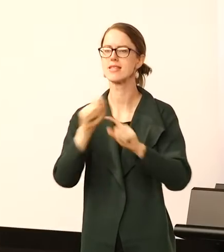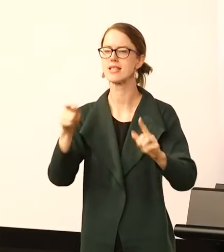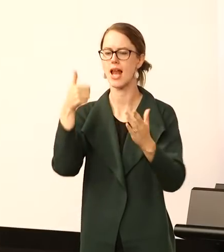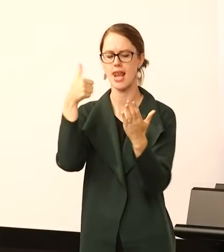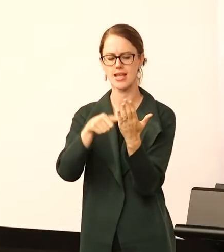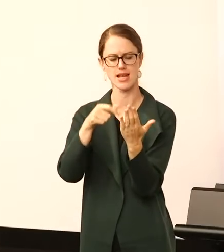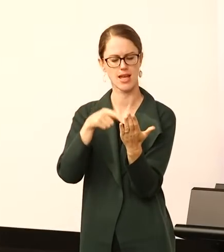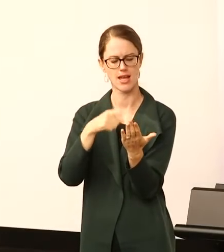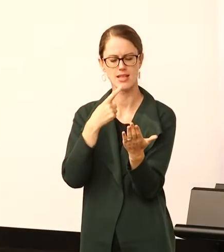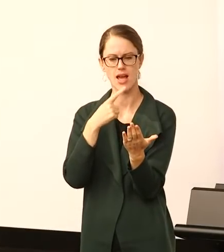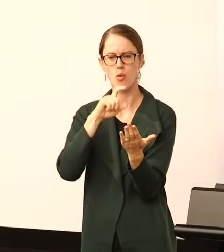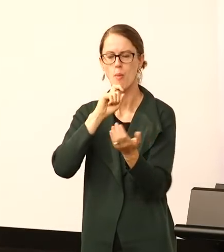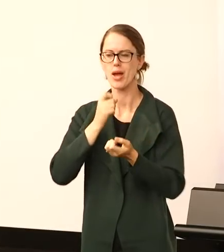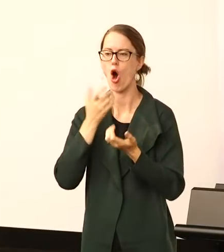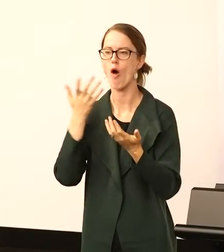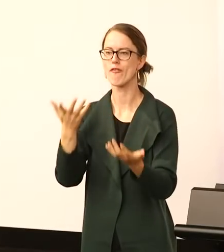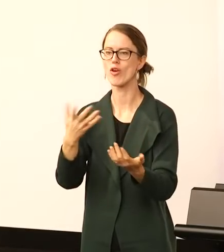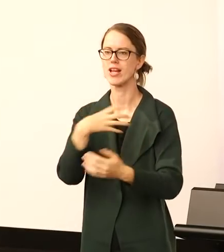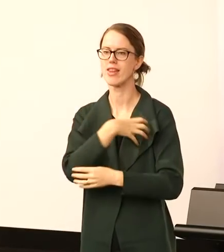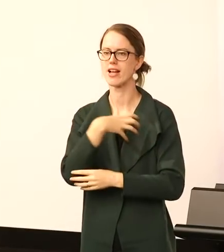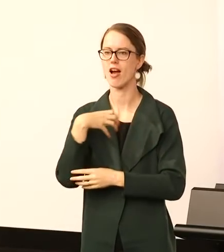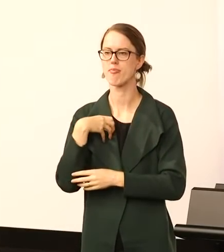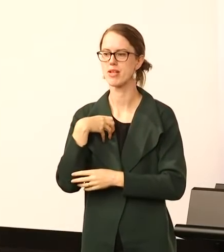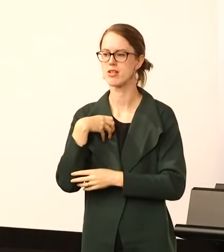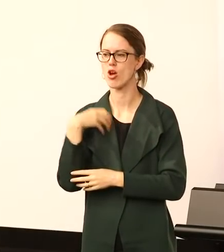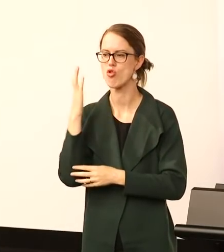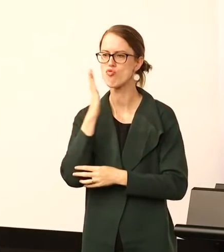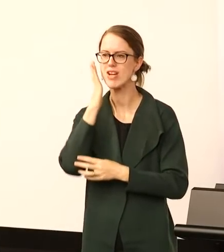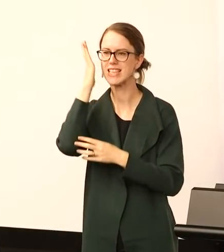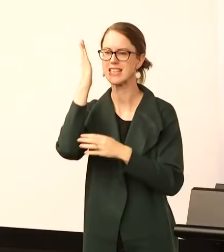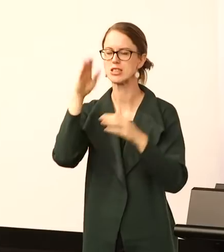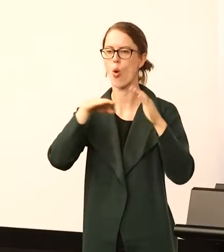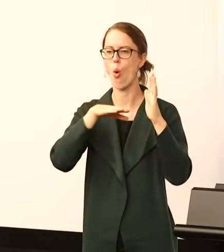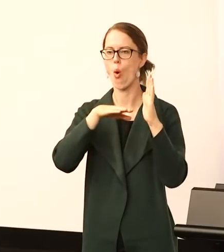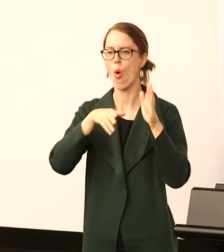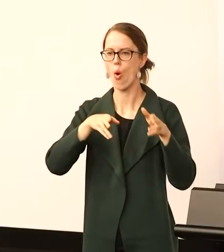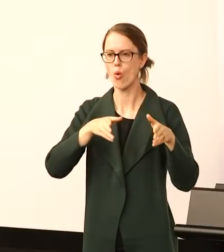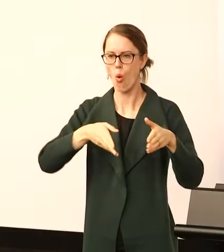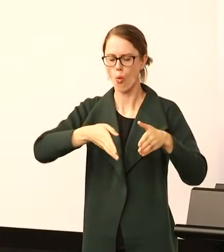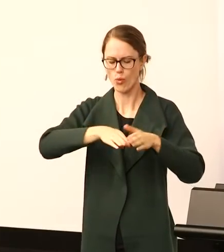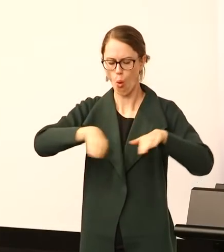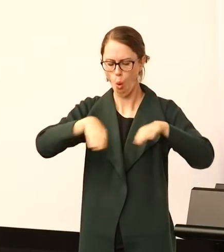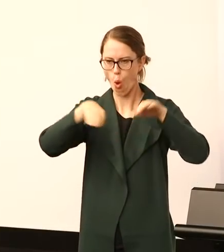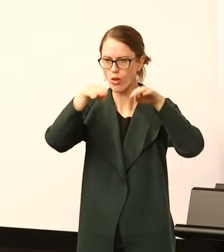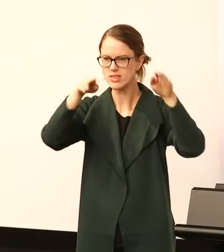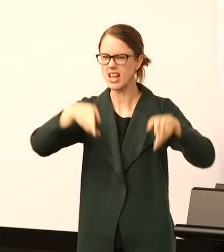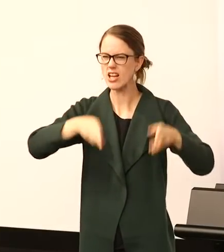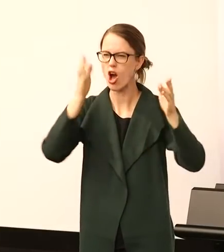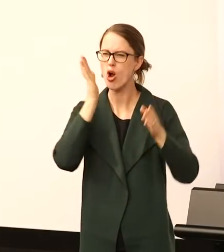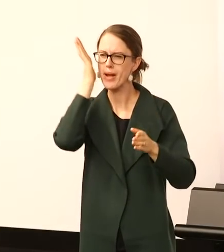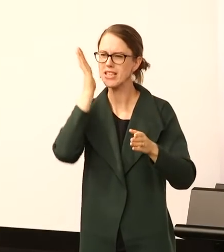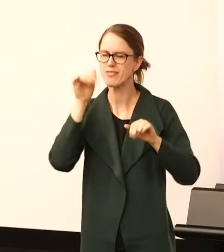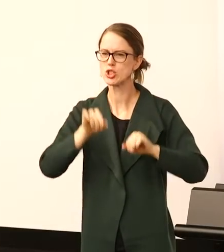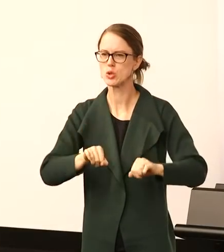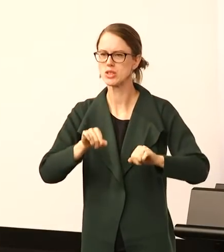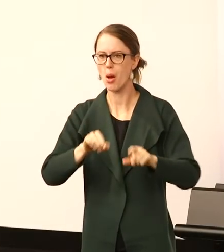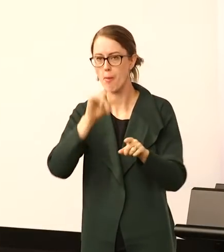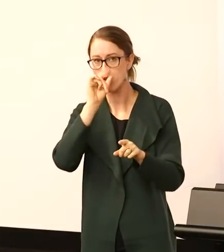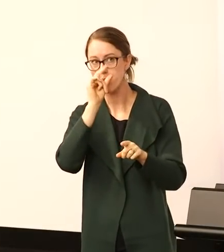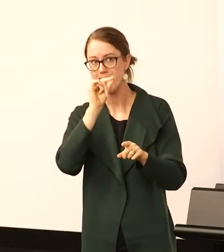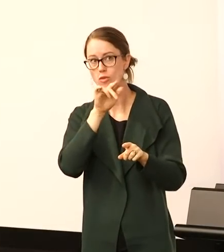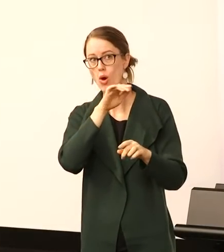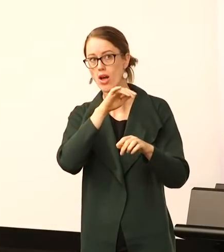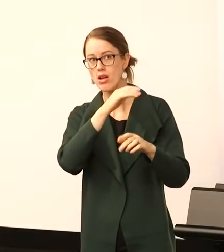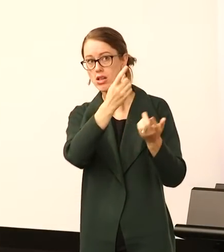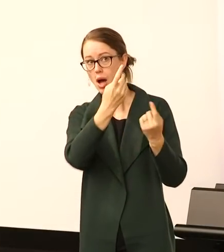are going to be offering the government residence halls as an option for quarantine and mandatory isolation of incoming